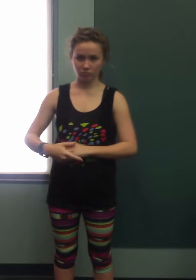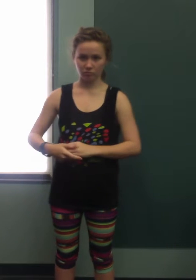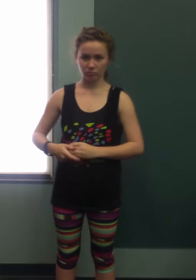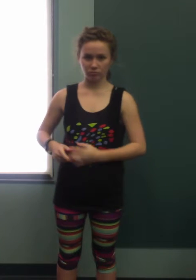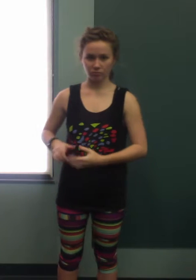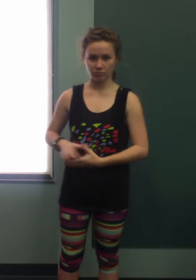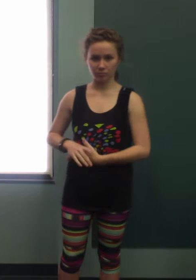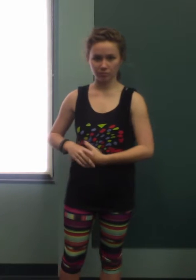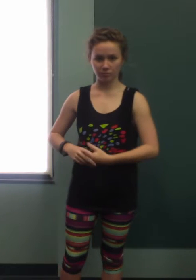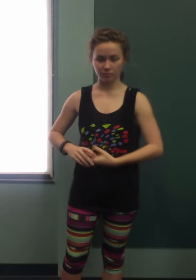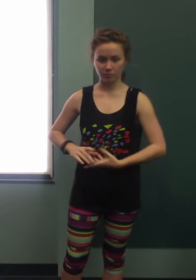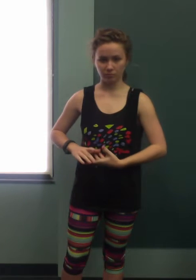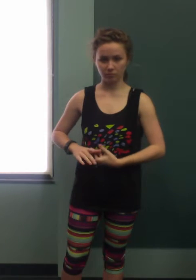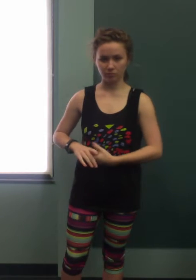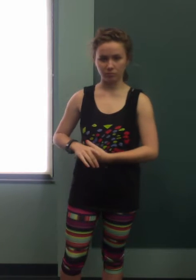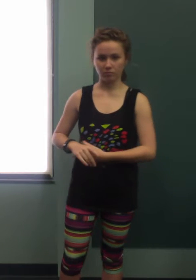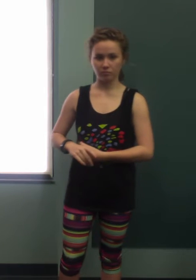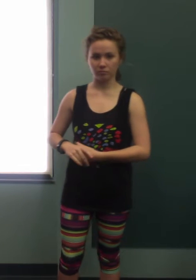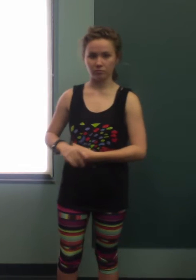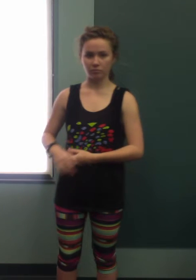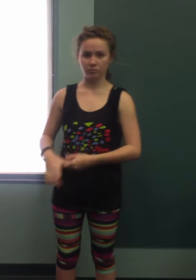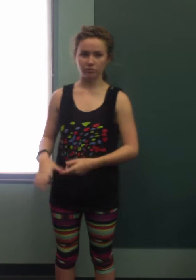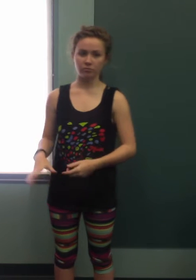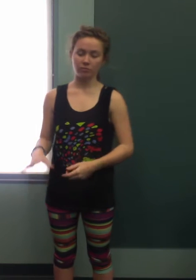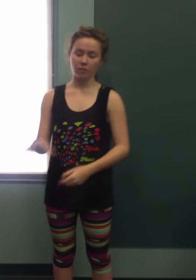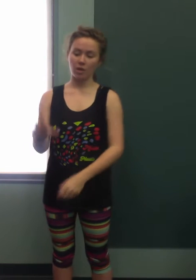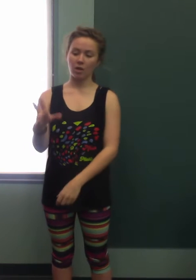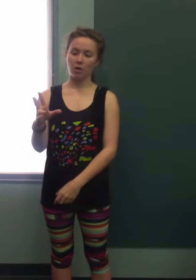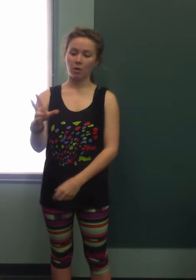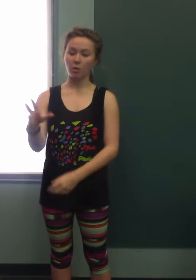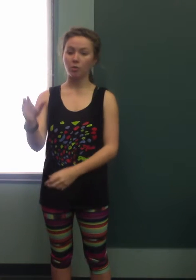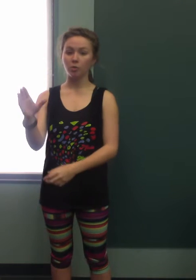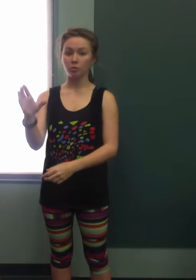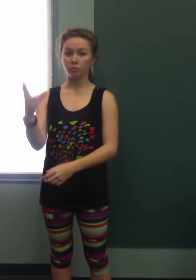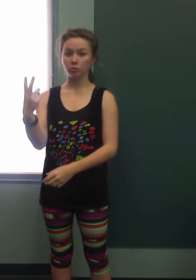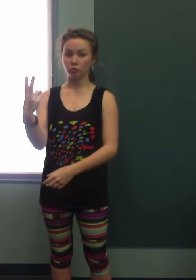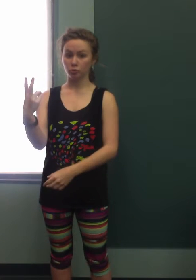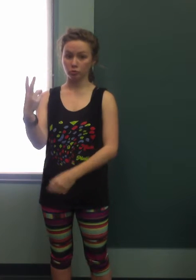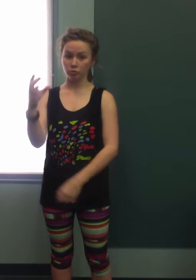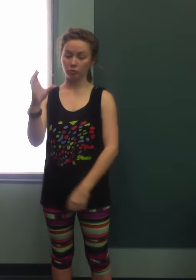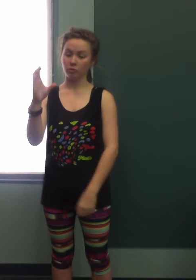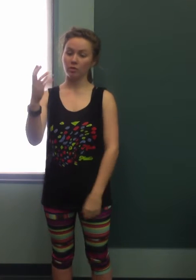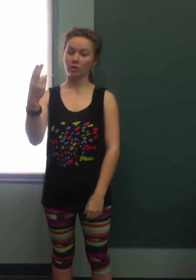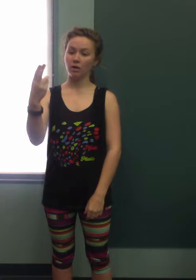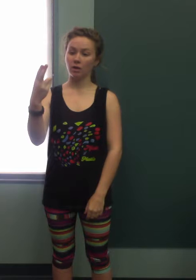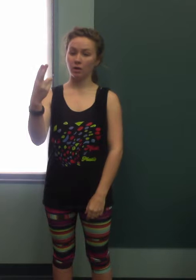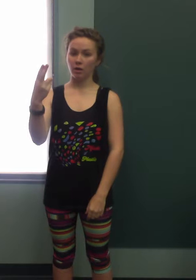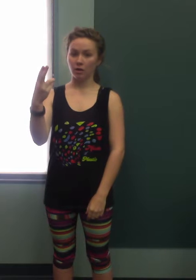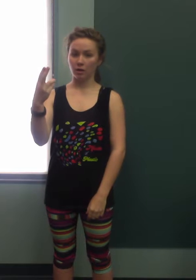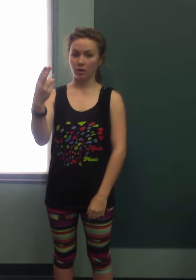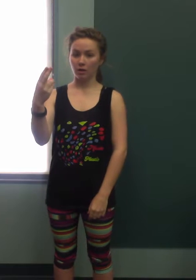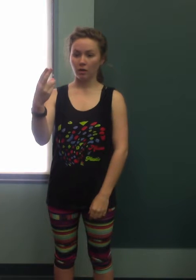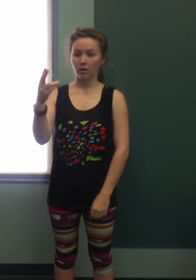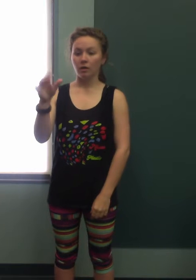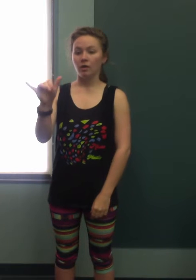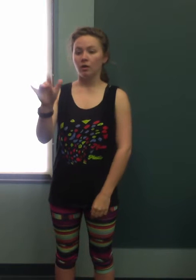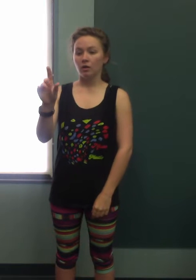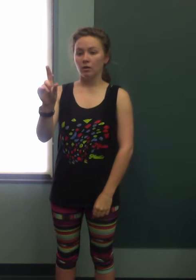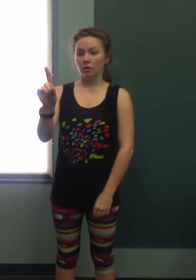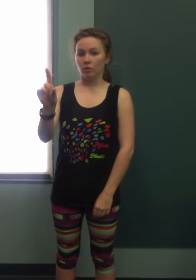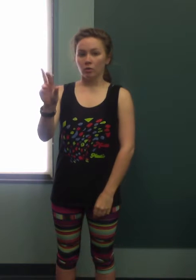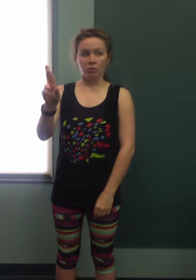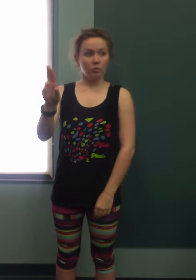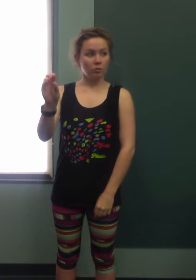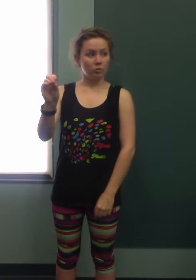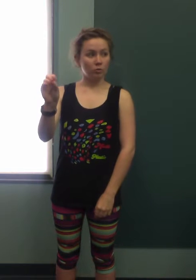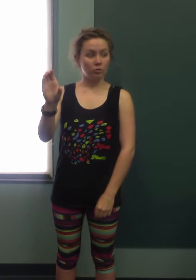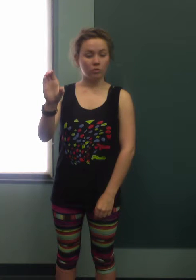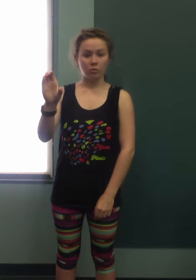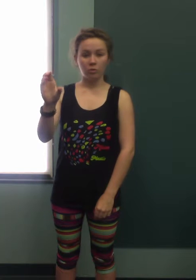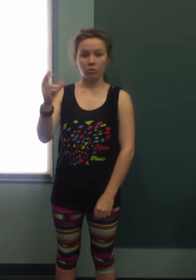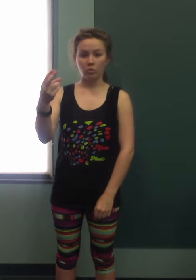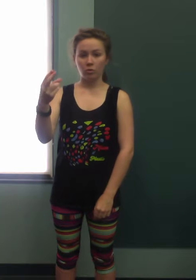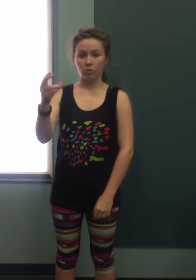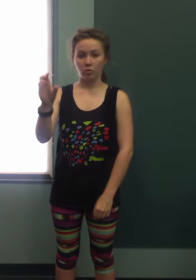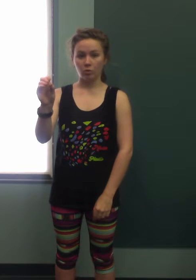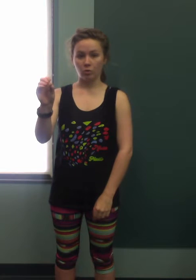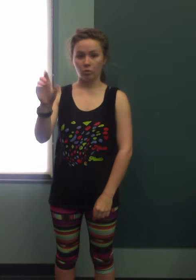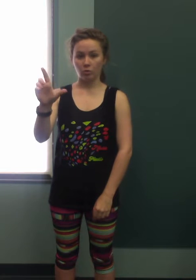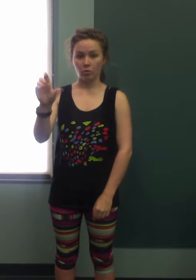things that are produced are hydrochloric acid. Those are going to be produced by the parietal cells. So hydrochloric acid is going to move out here. The function of that